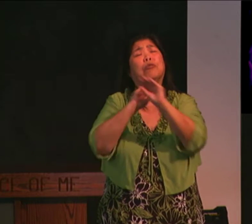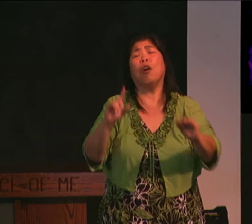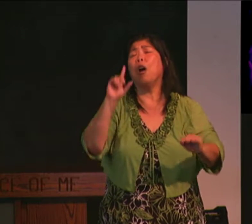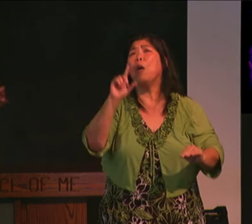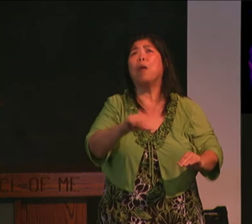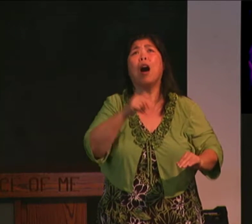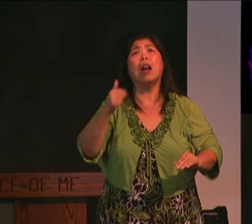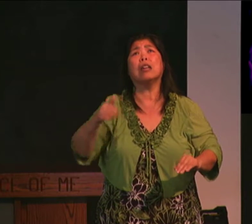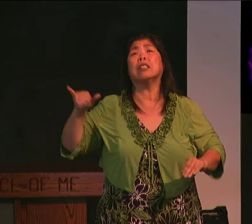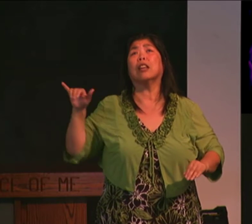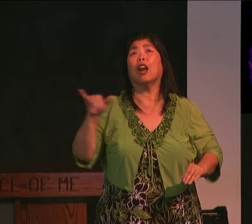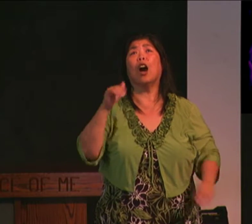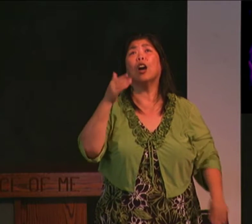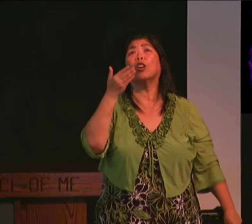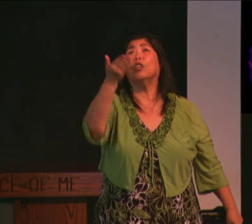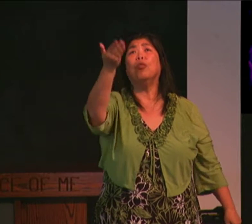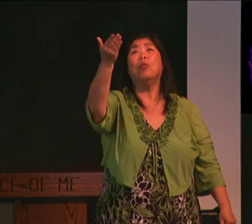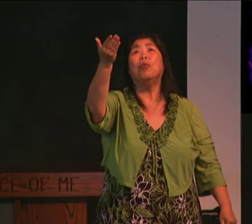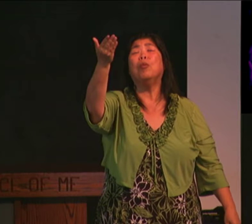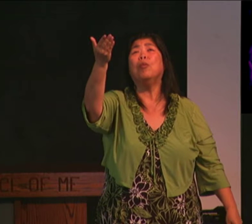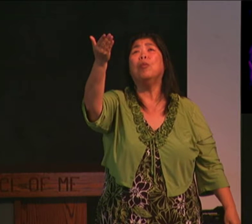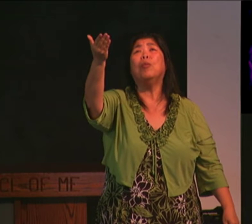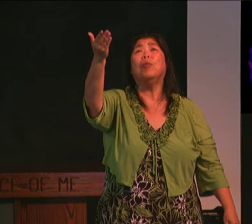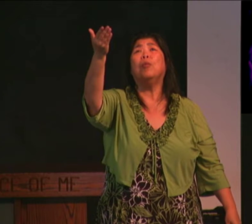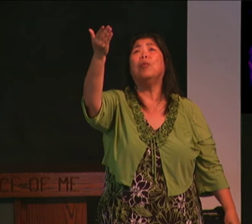no one else like you.